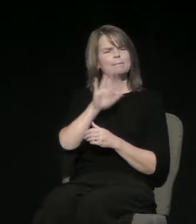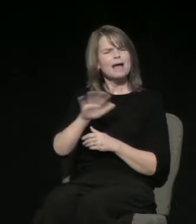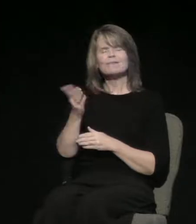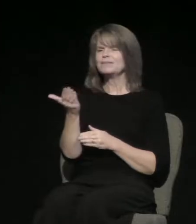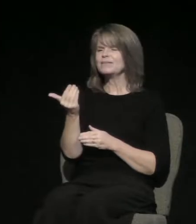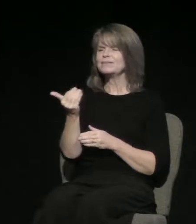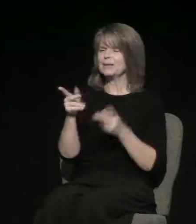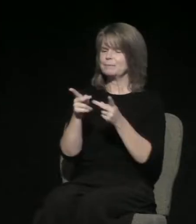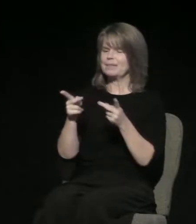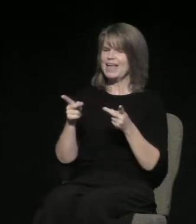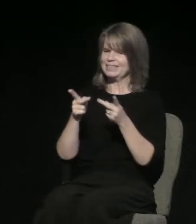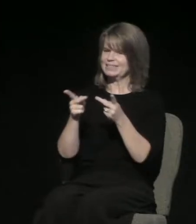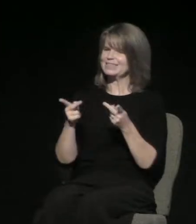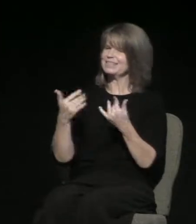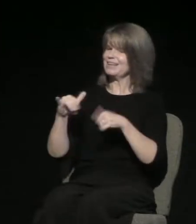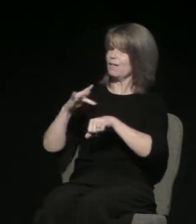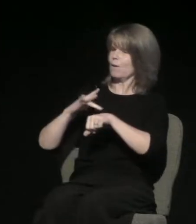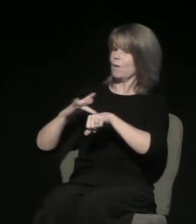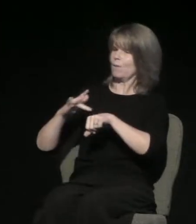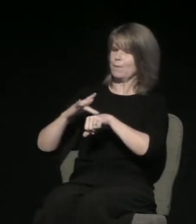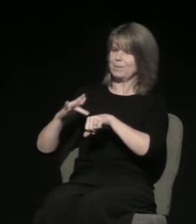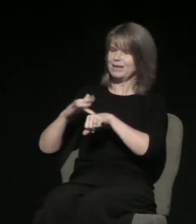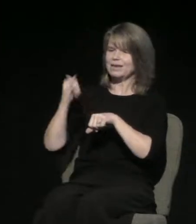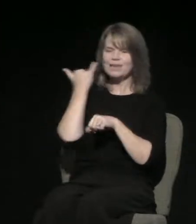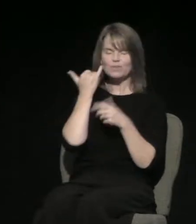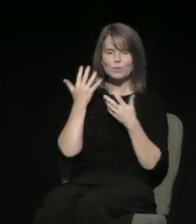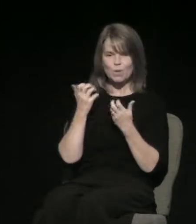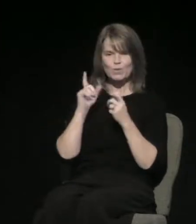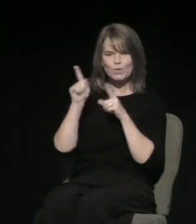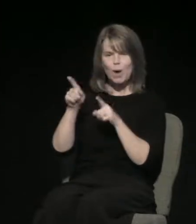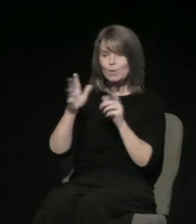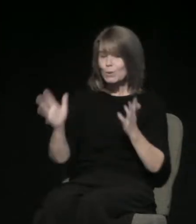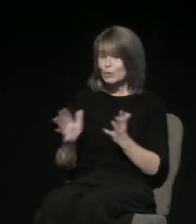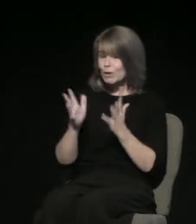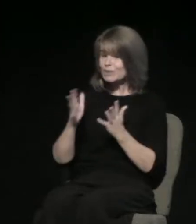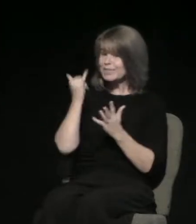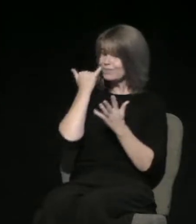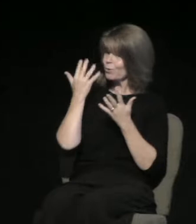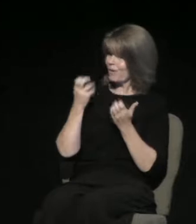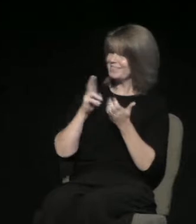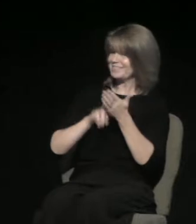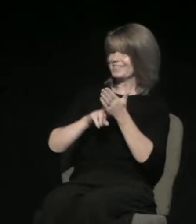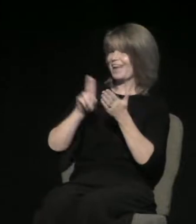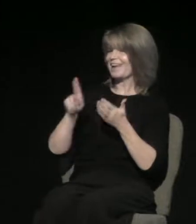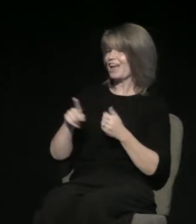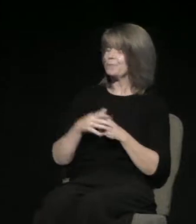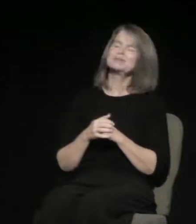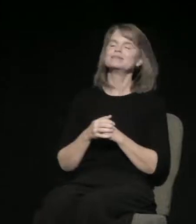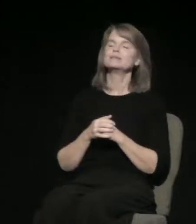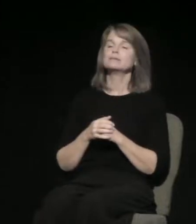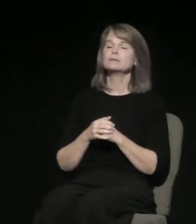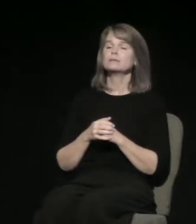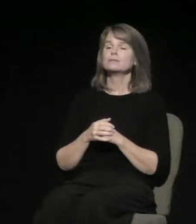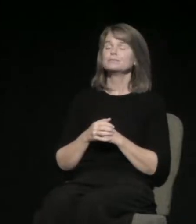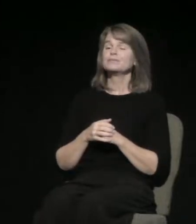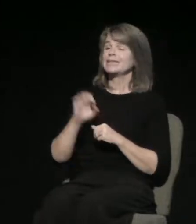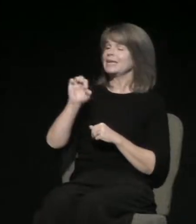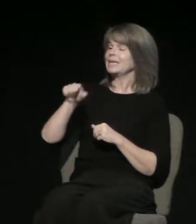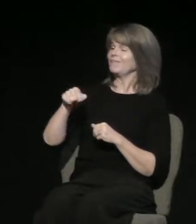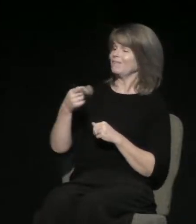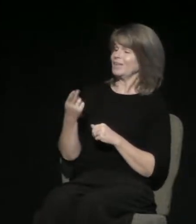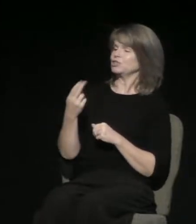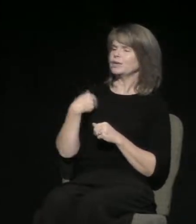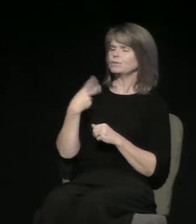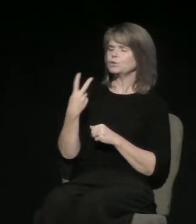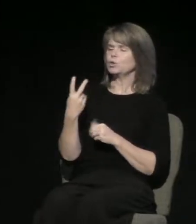slots left For those that want To go So I encourage you If you're interested Sign up The first three chapters Of Ephesians Have to